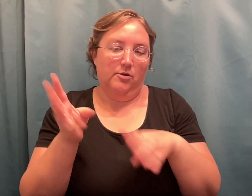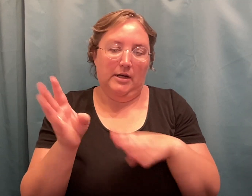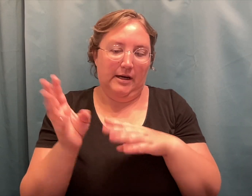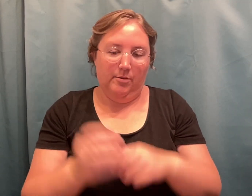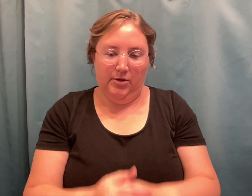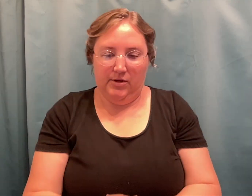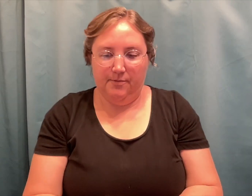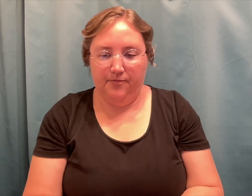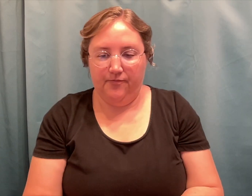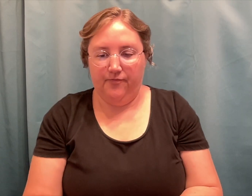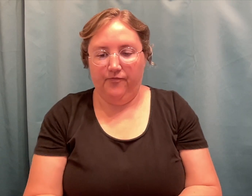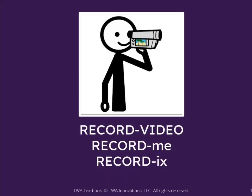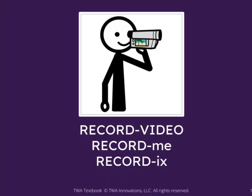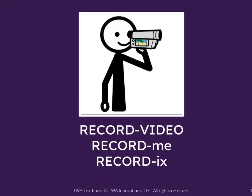getting uploaded.